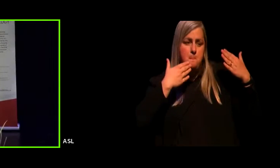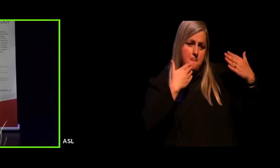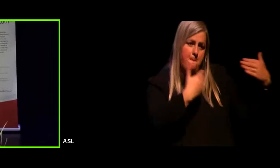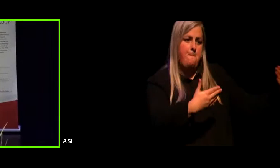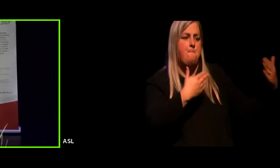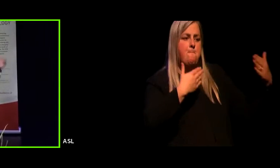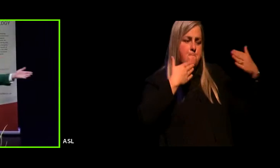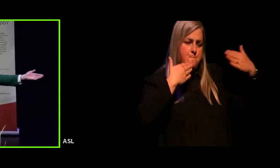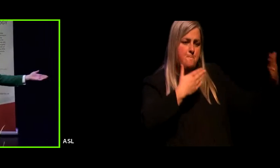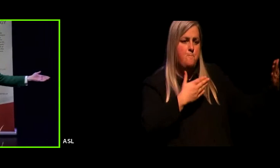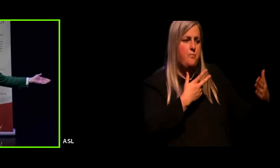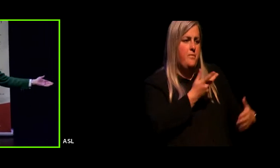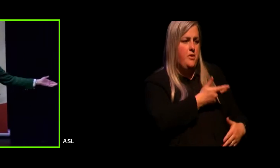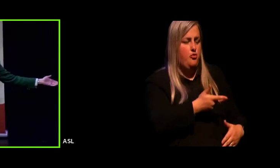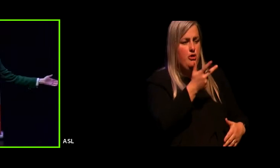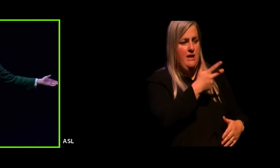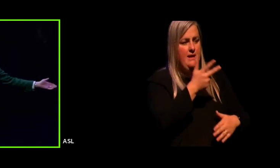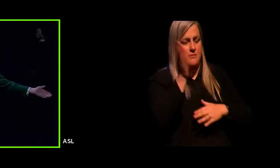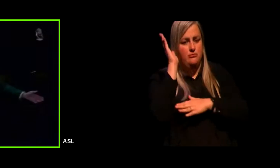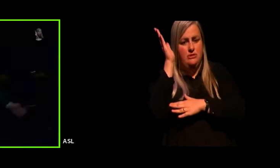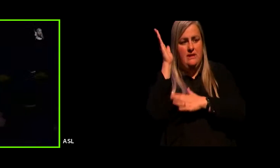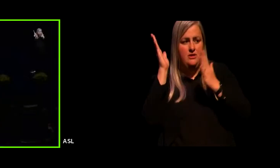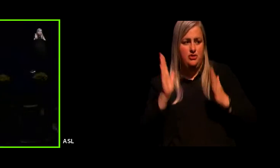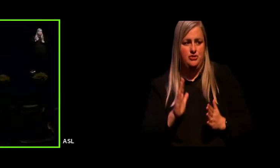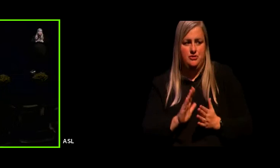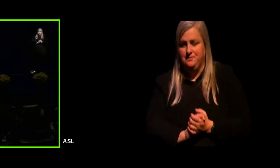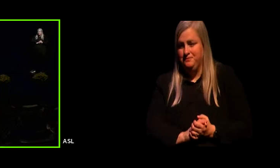you to our presenters,